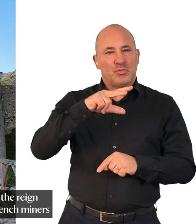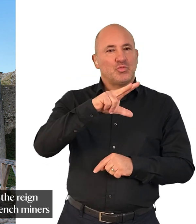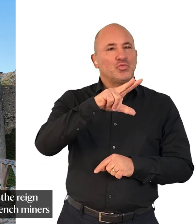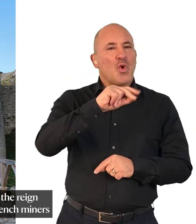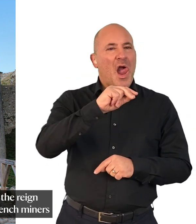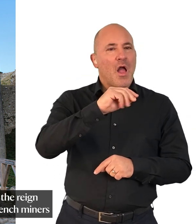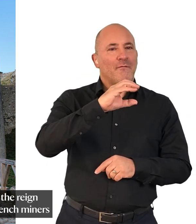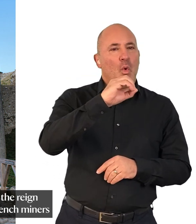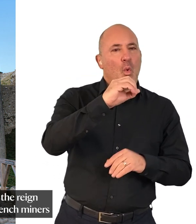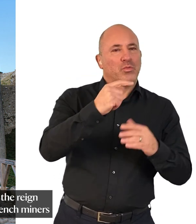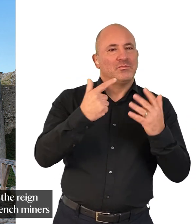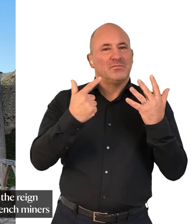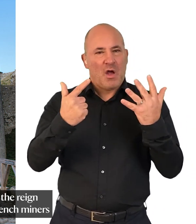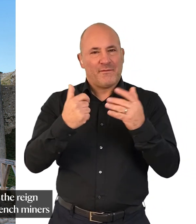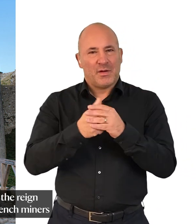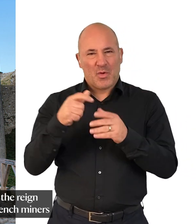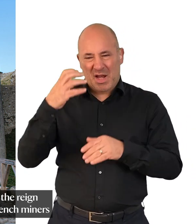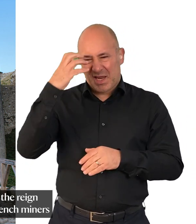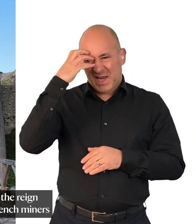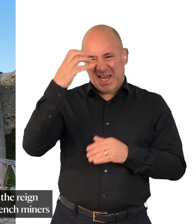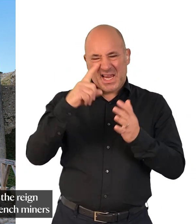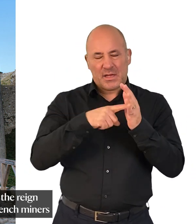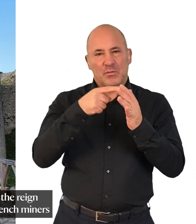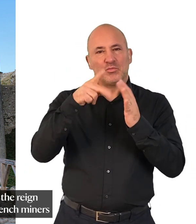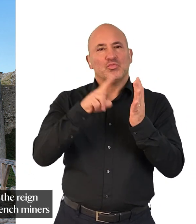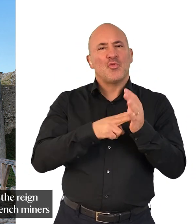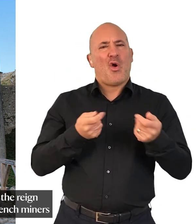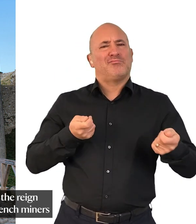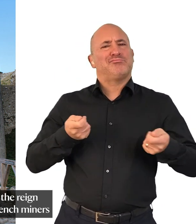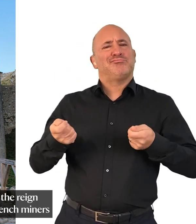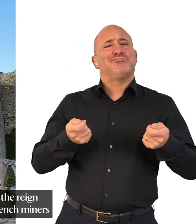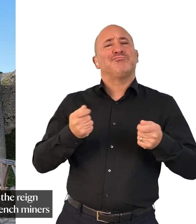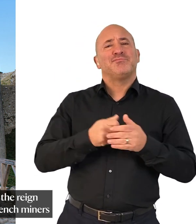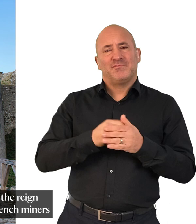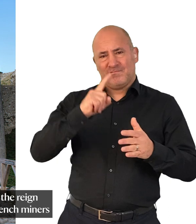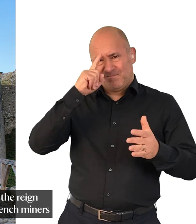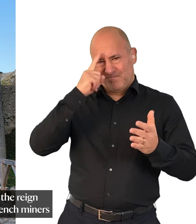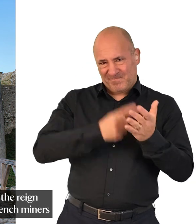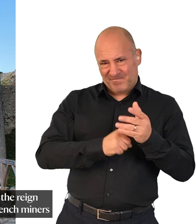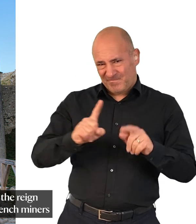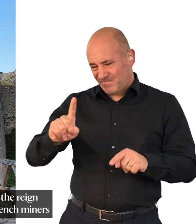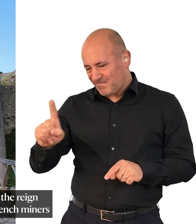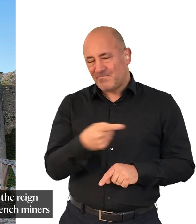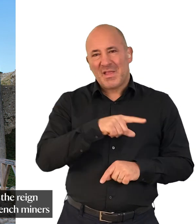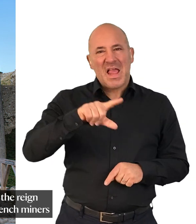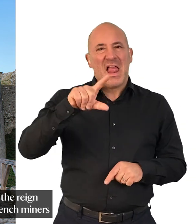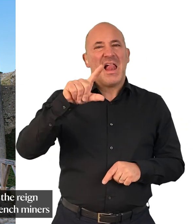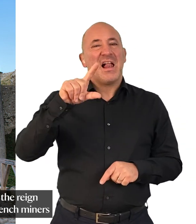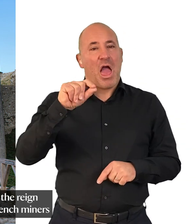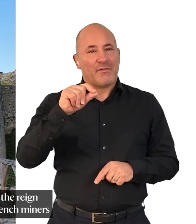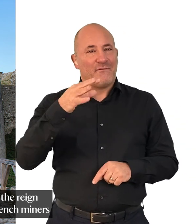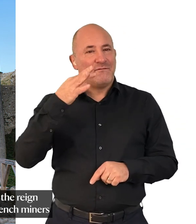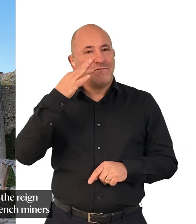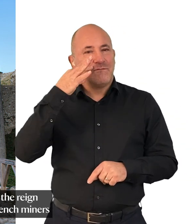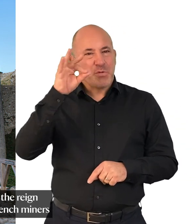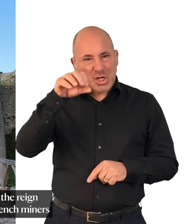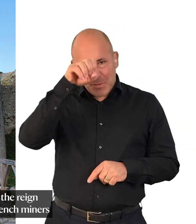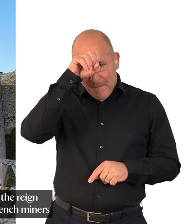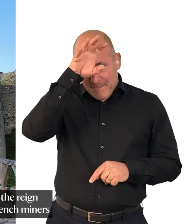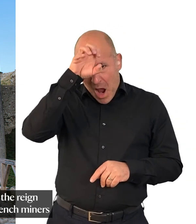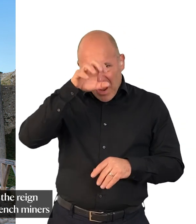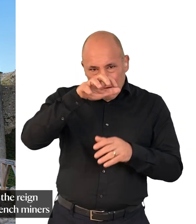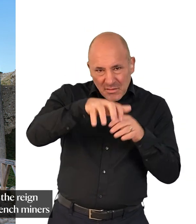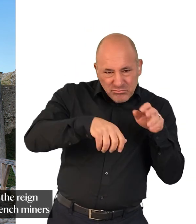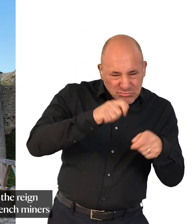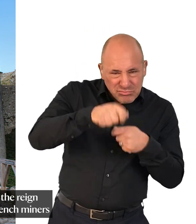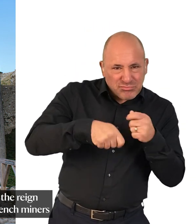In 1207, during the reign of King John, eleven French miners and three masons were sent to Corfe